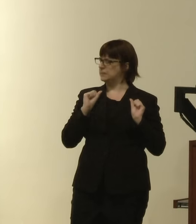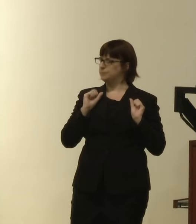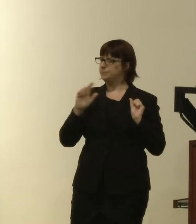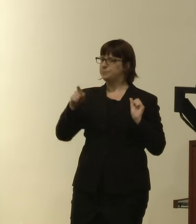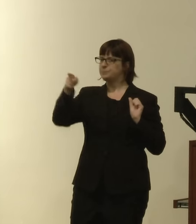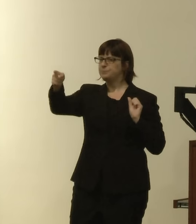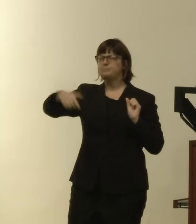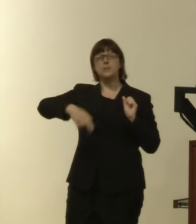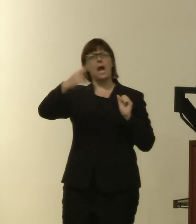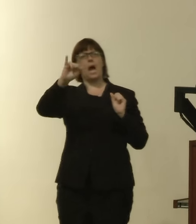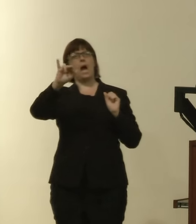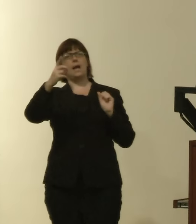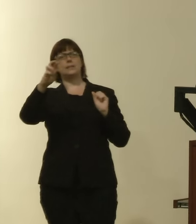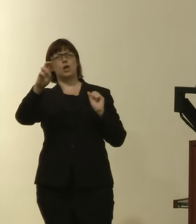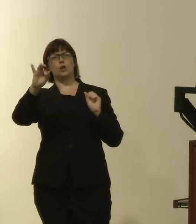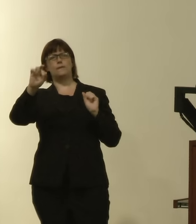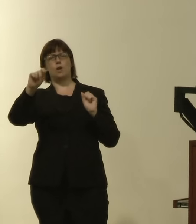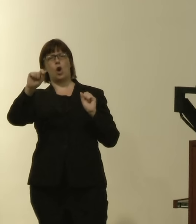Hi, Dr. Farmer. Hey.